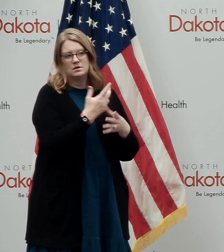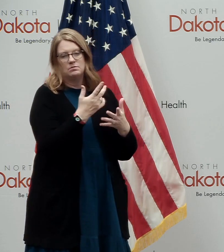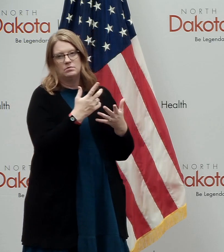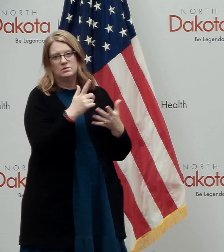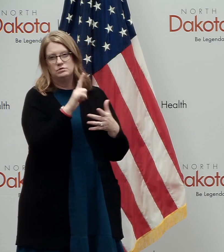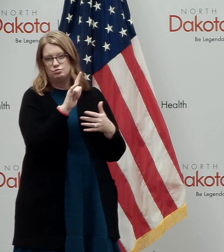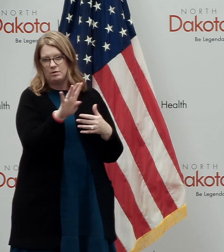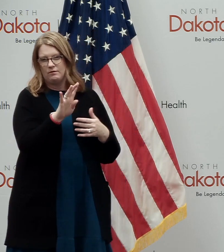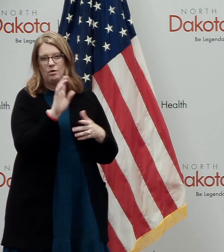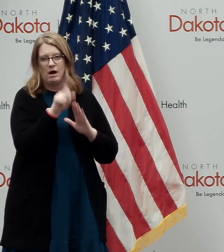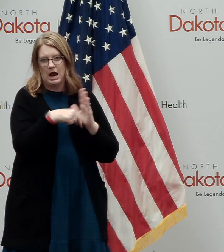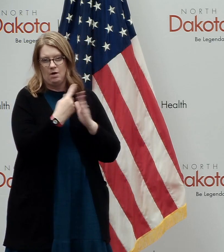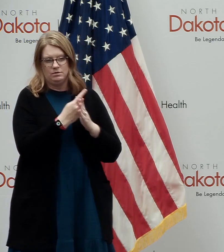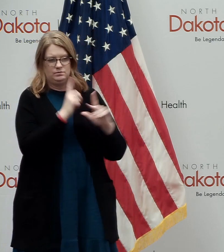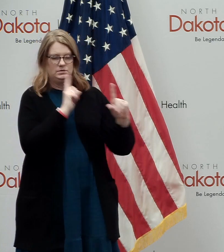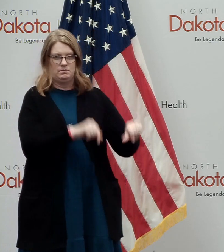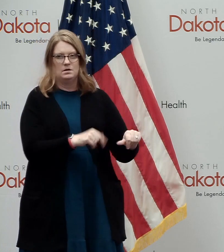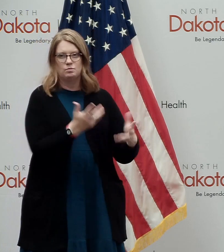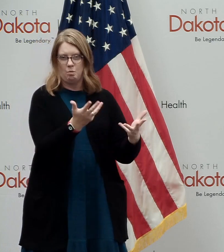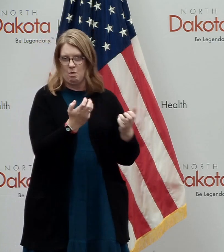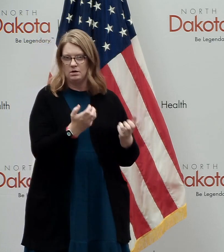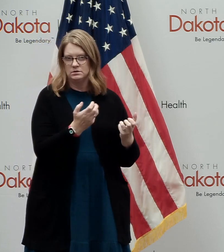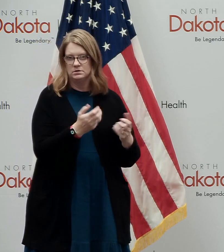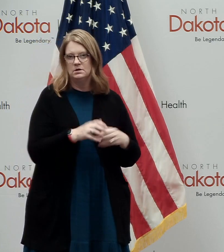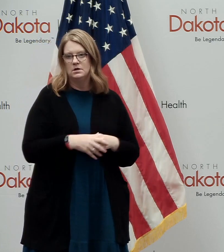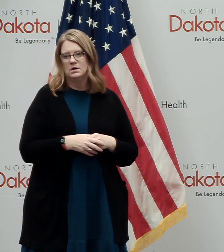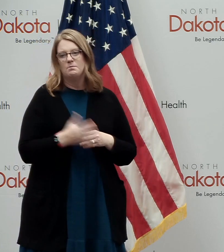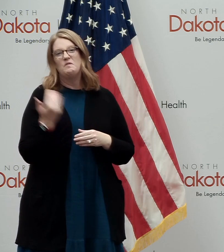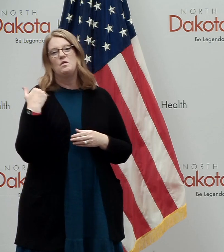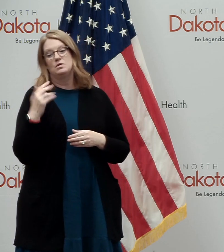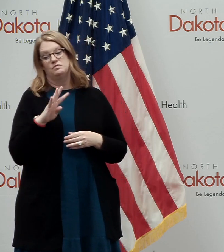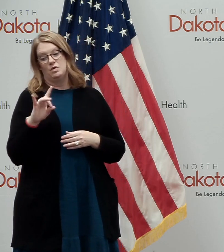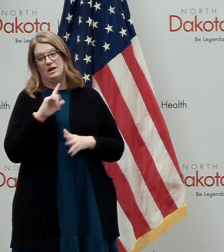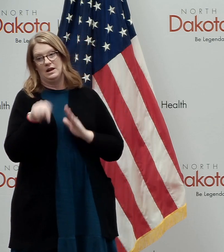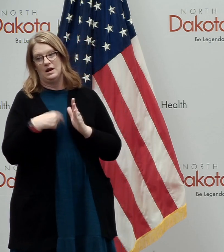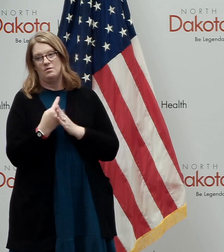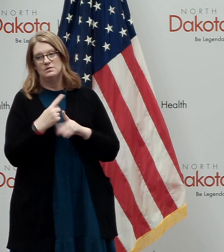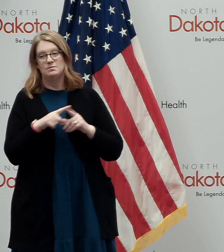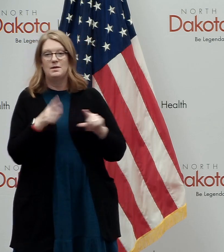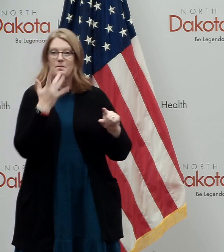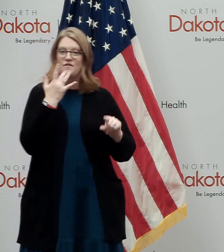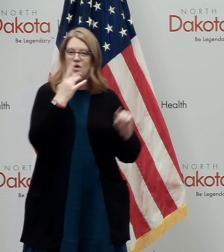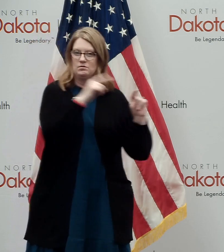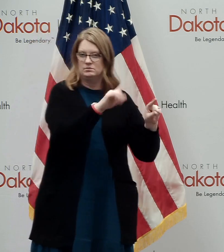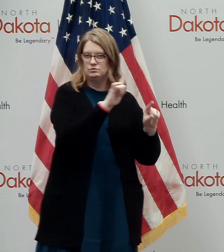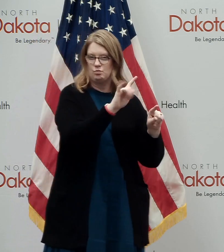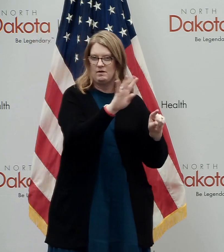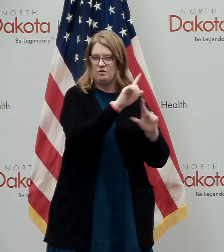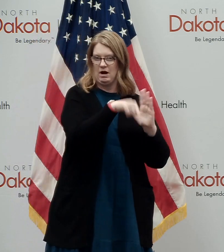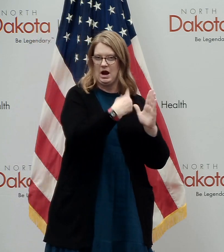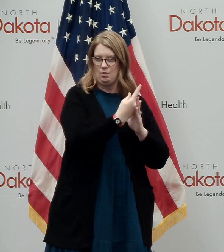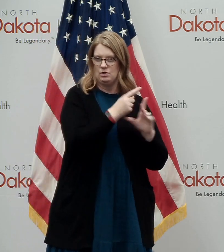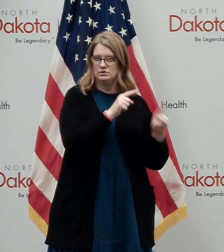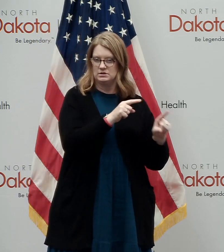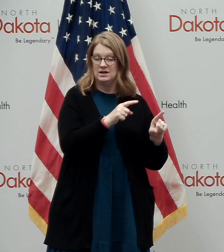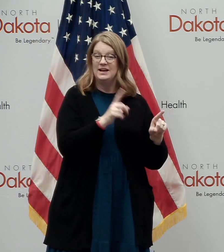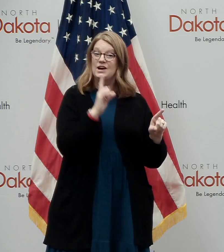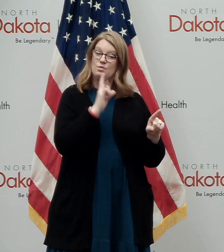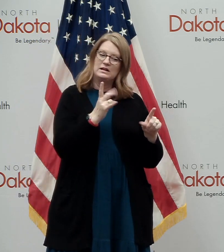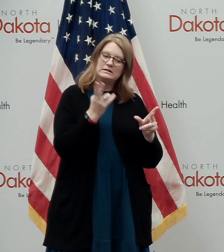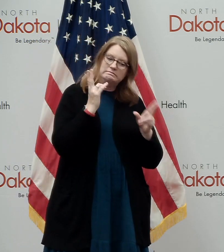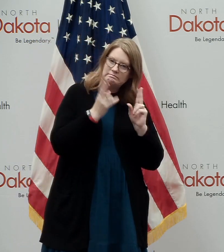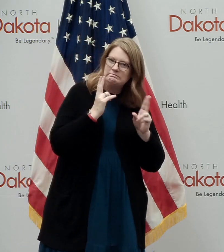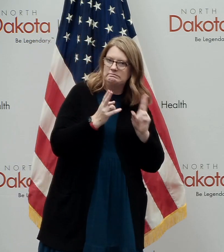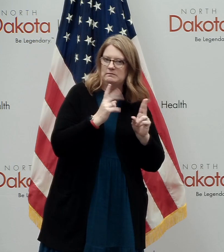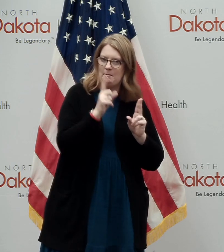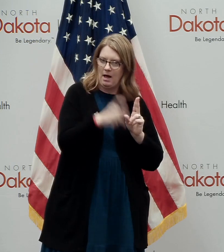has been 48 hours, but we think, again, this represents the highest area of urgency. And because when you get a